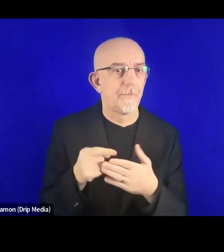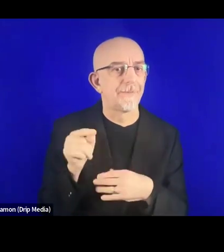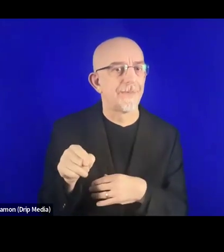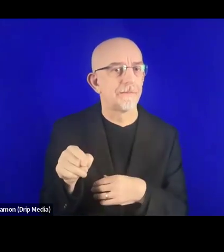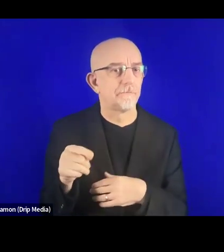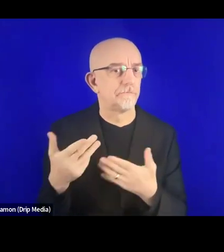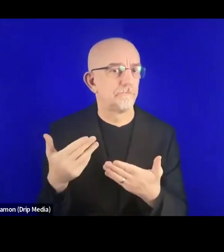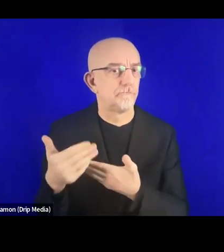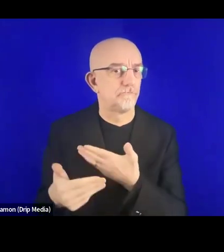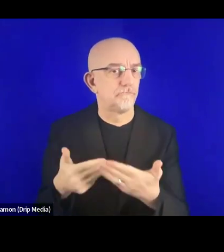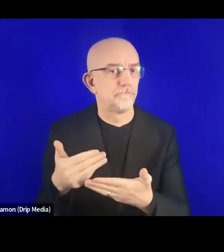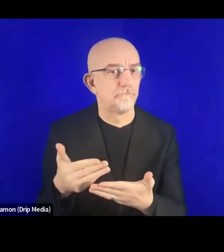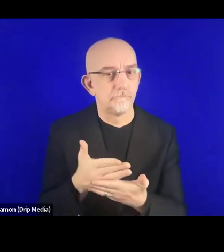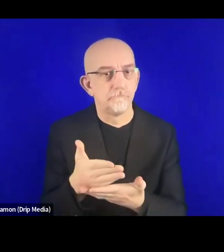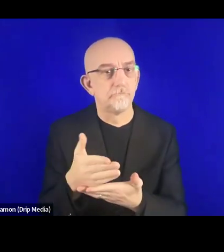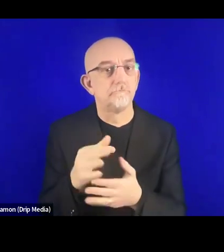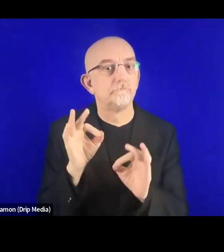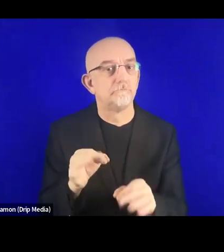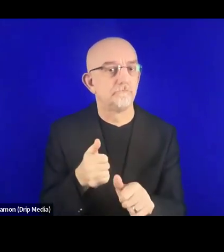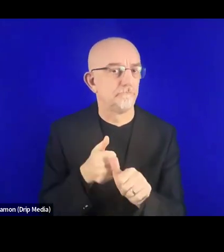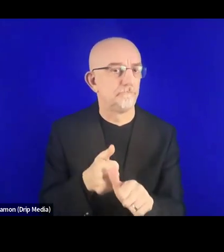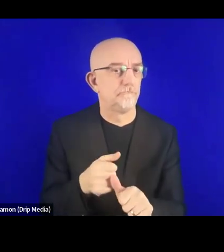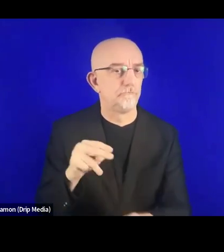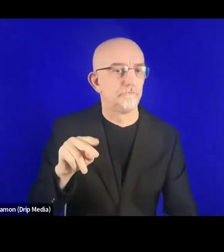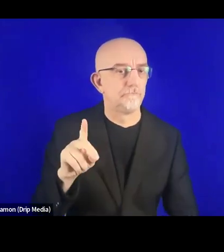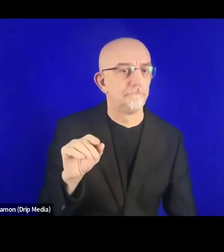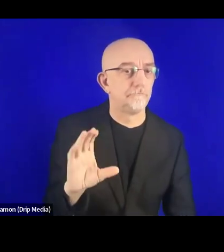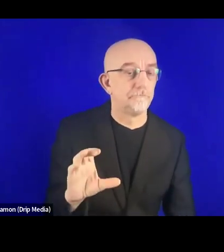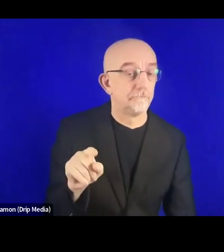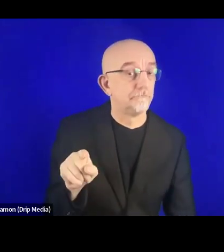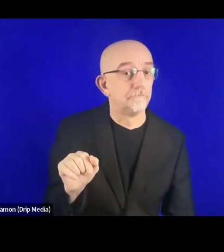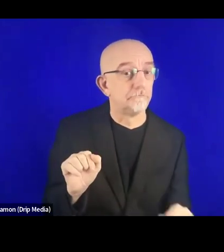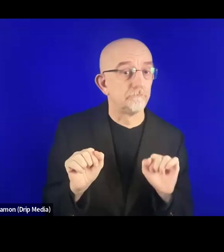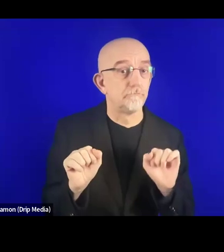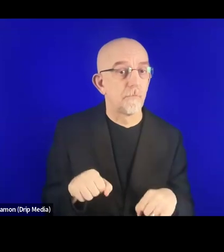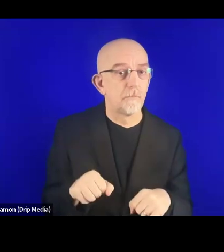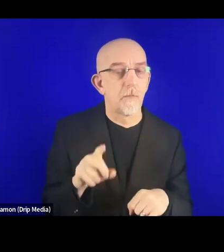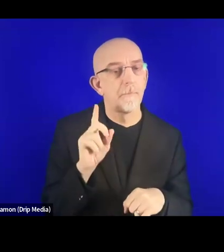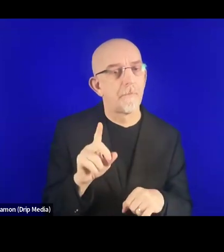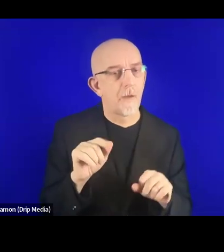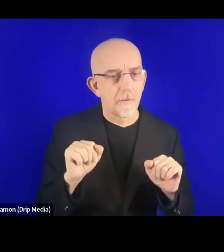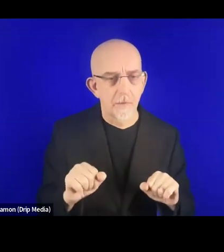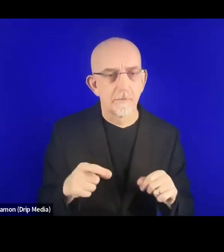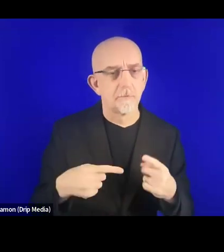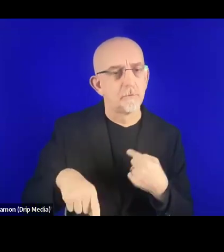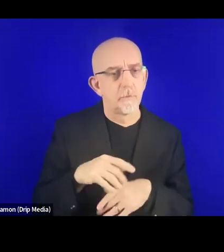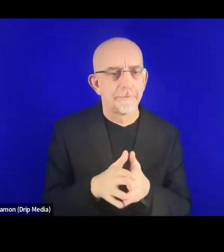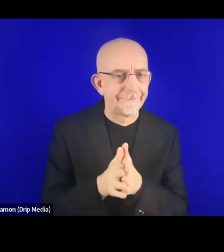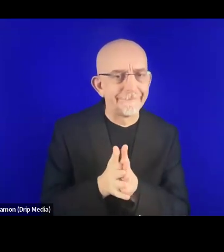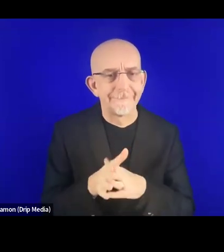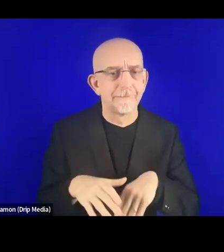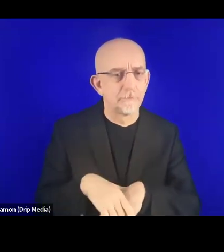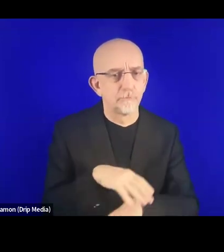from, all of the organizations involved in these policy spaces to transform that into kind of